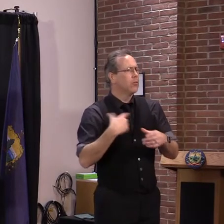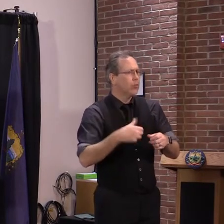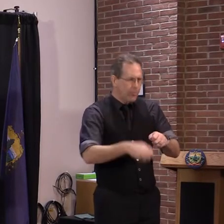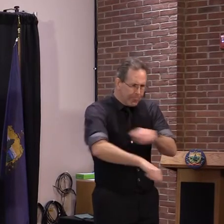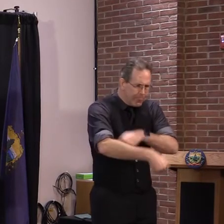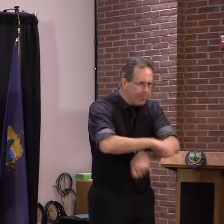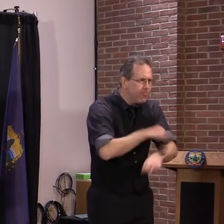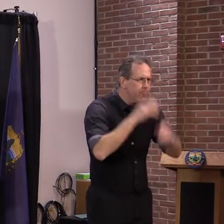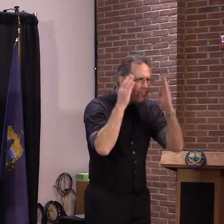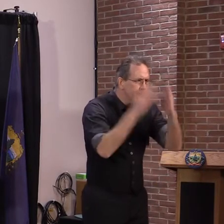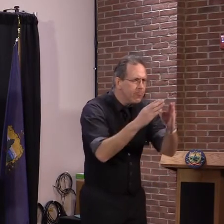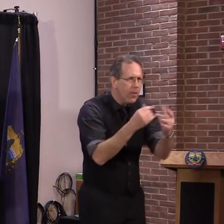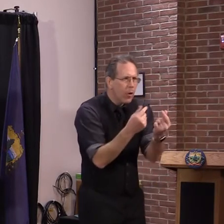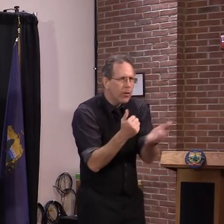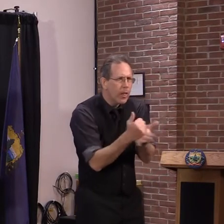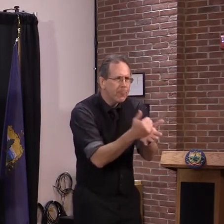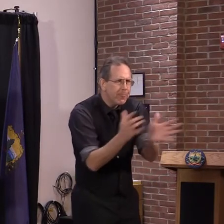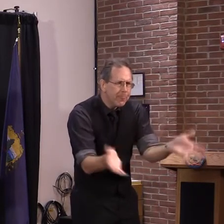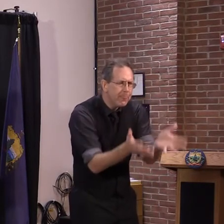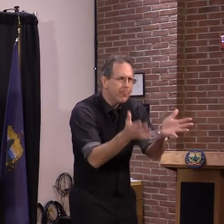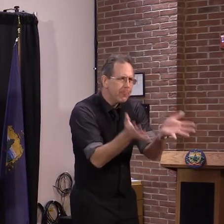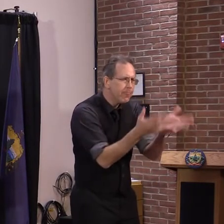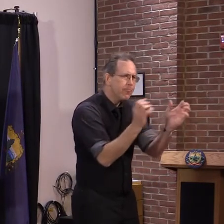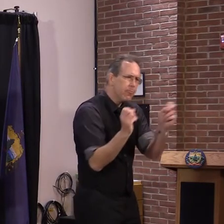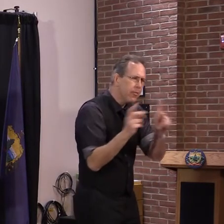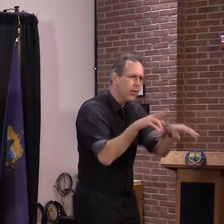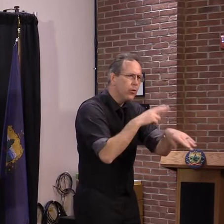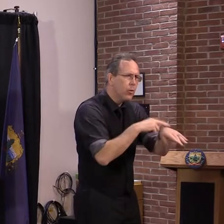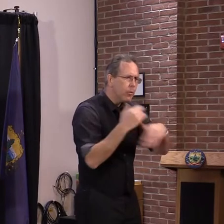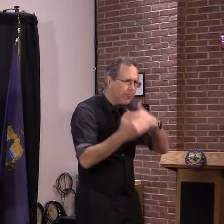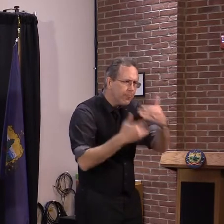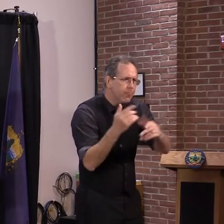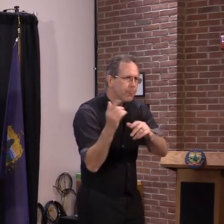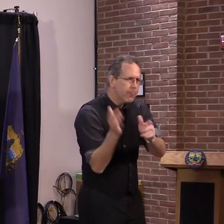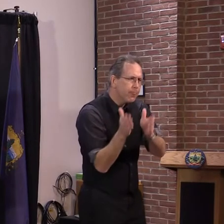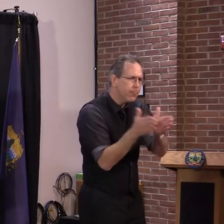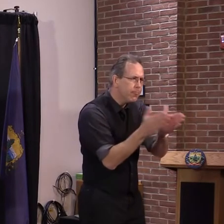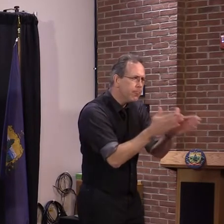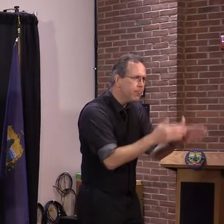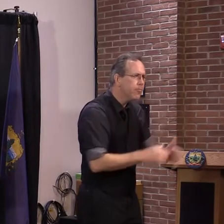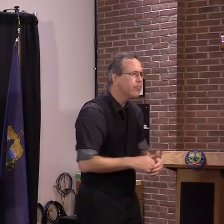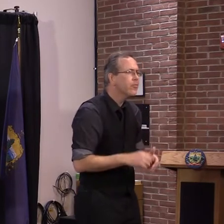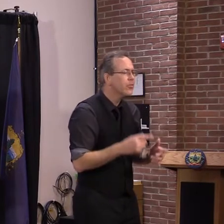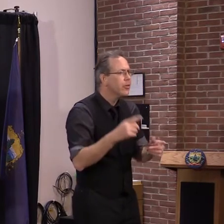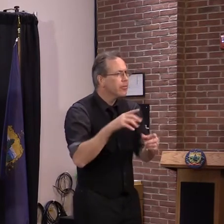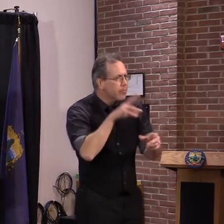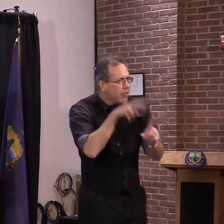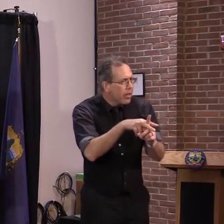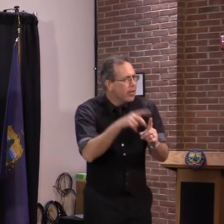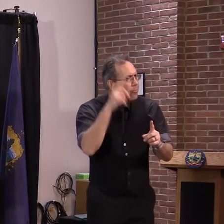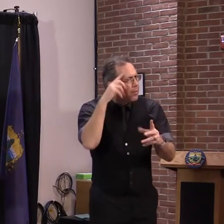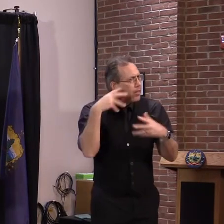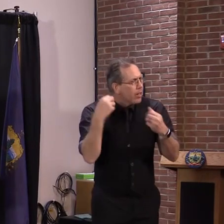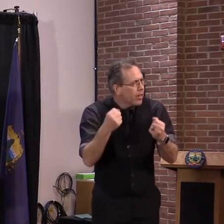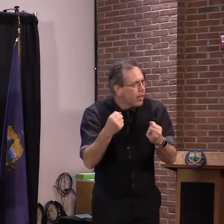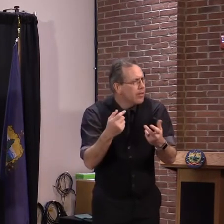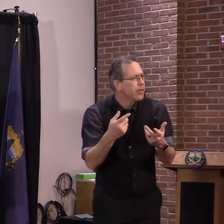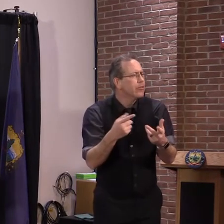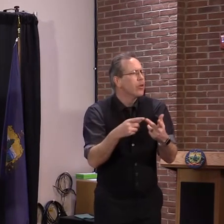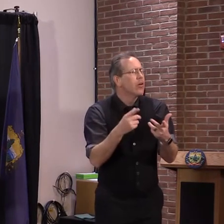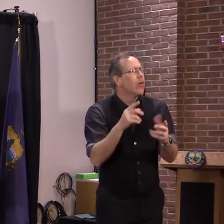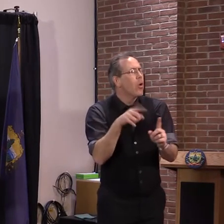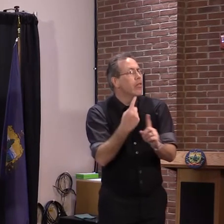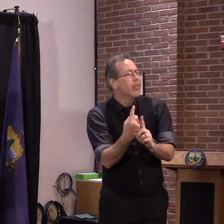surface those best practices around the state. And I think that sort of transcends the mental health idea, but it's clearly, I think, going to be situated in a broader plan of recovery